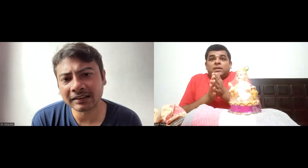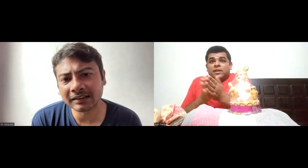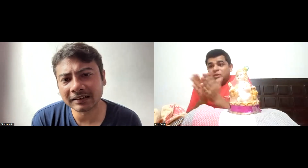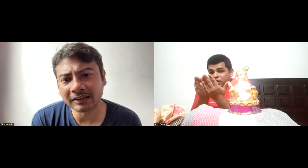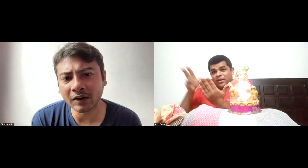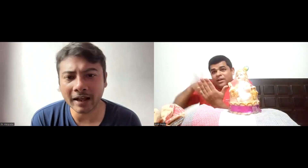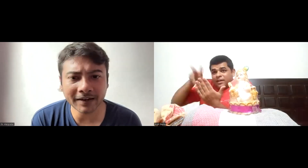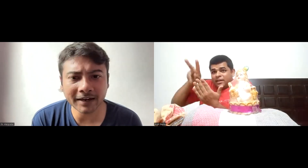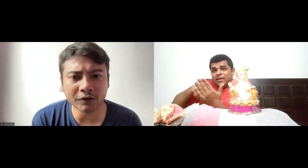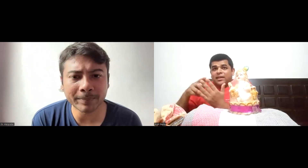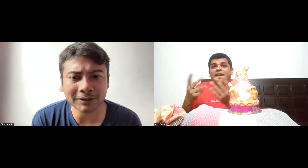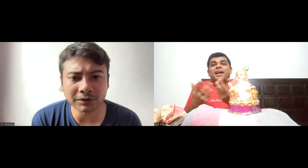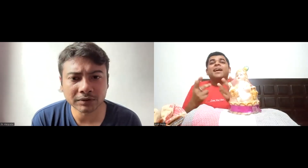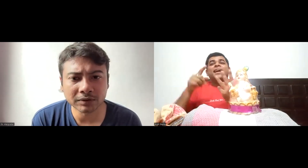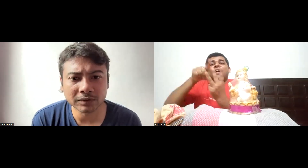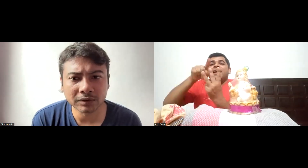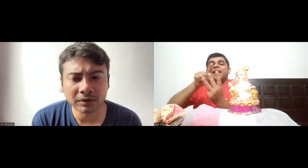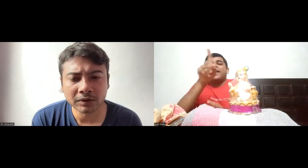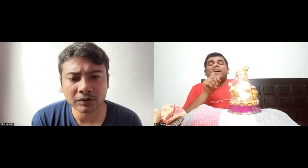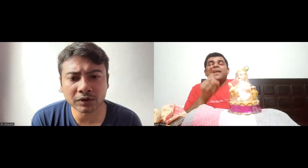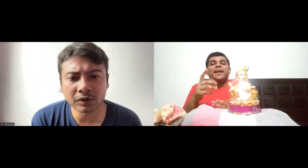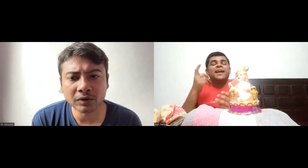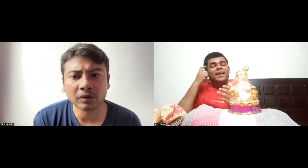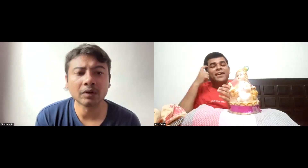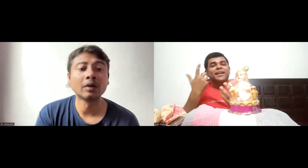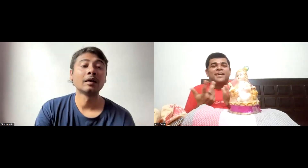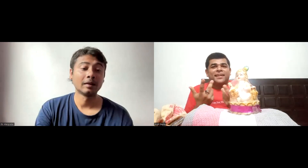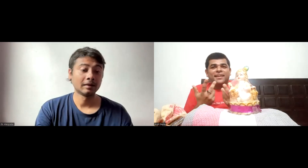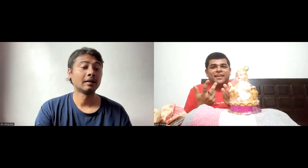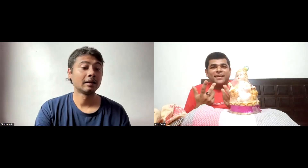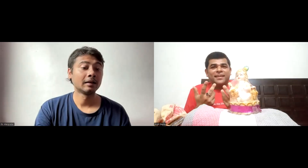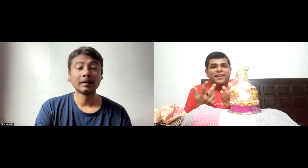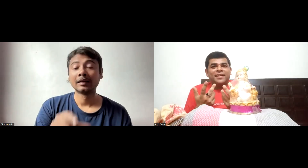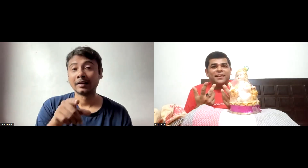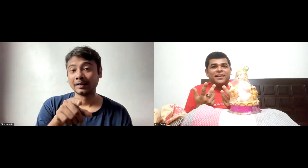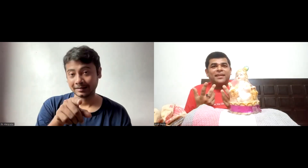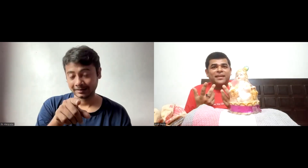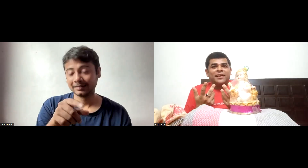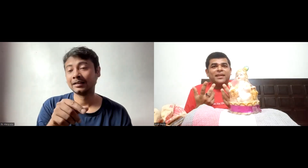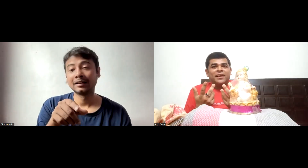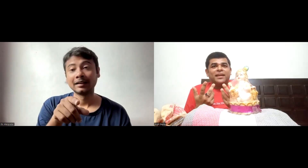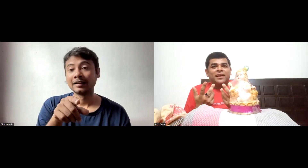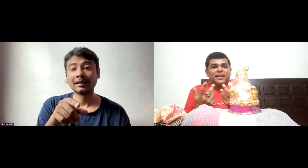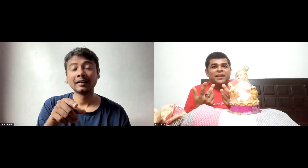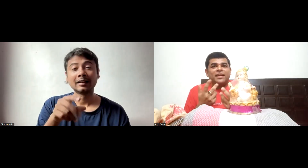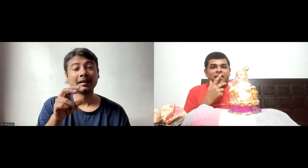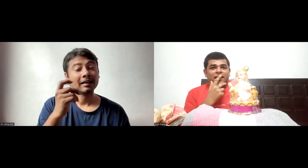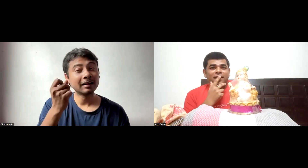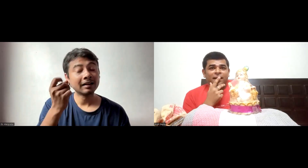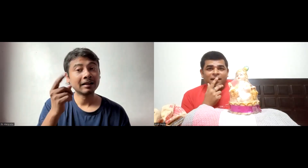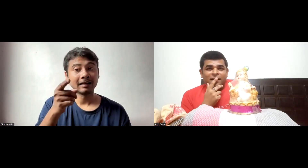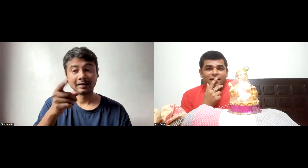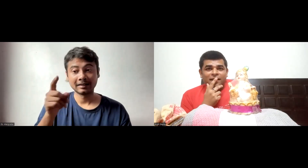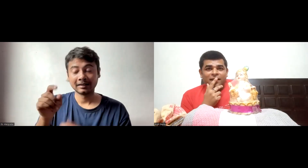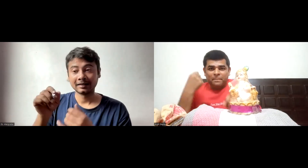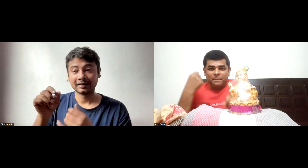I have No, that kind of a that is not considered bad because If you want to learn about Krishna, then it is beyond